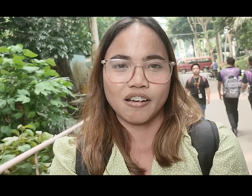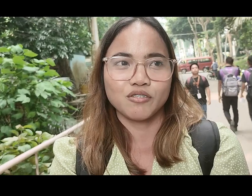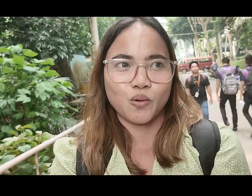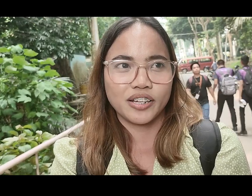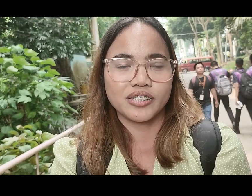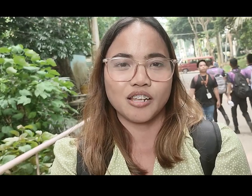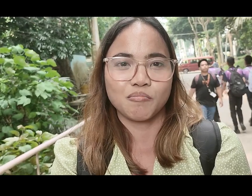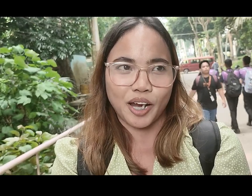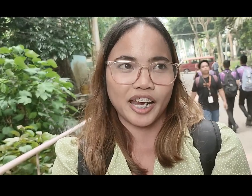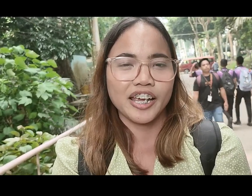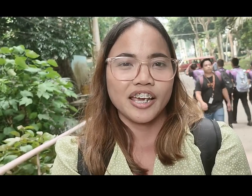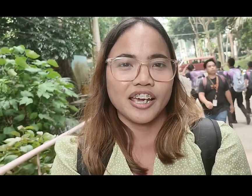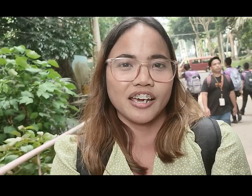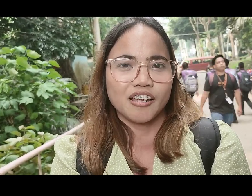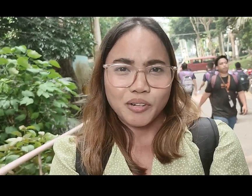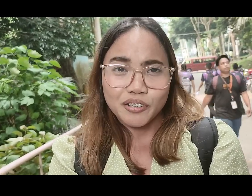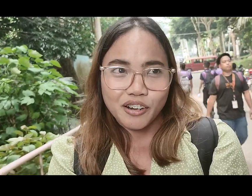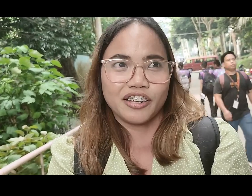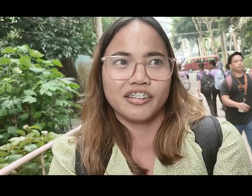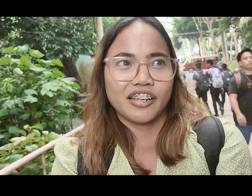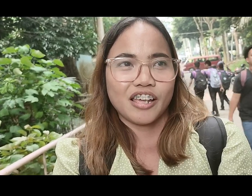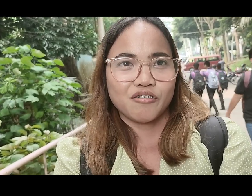loved ones and pray to God that